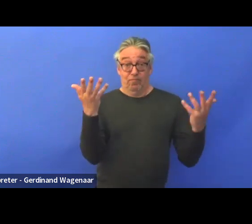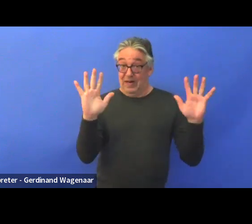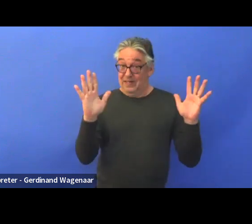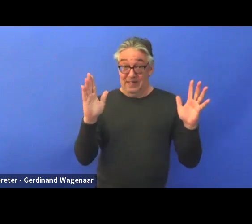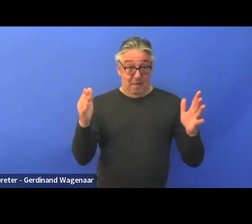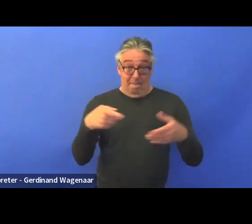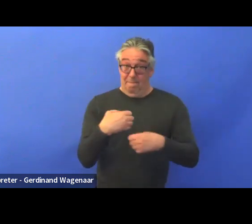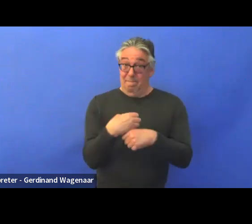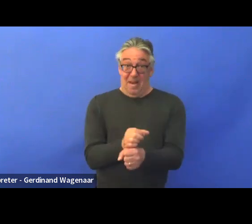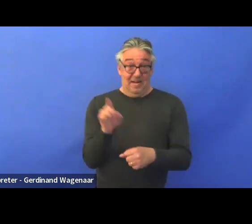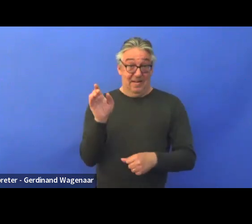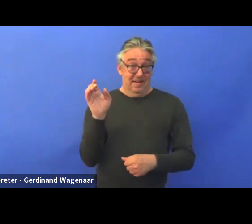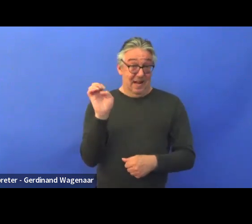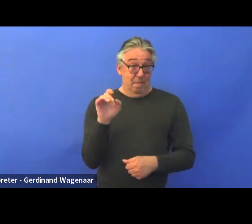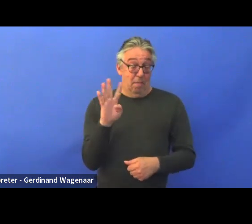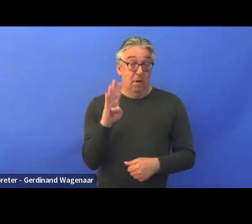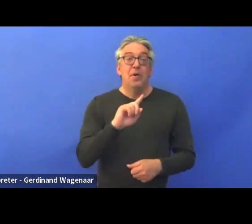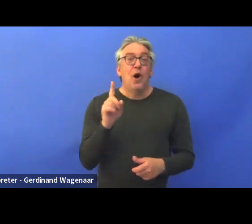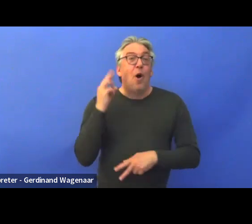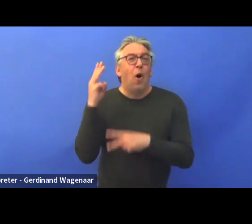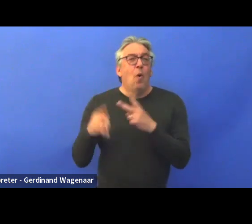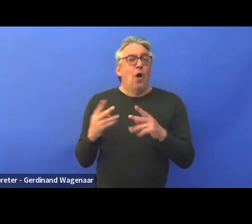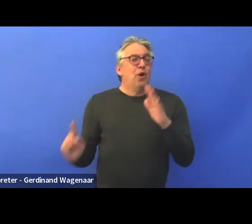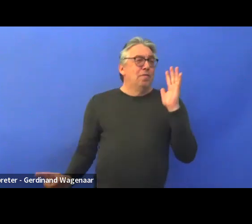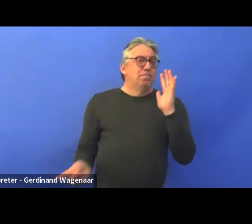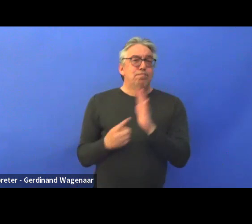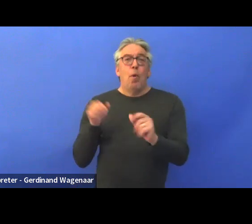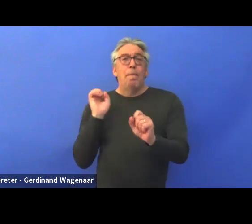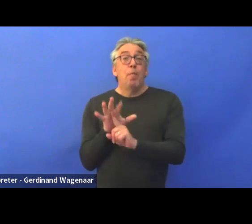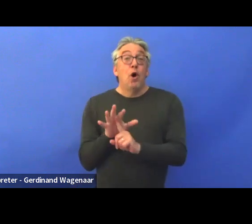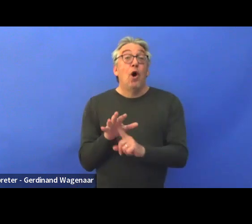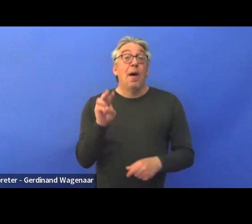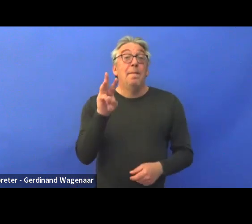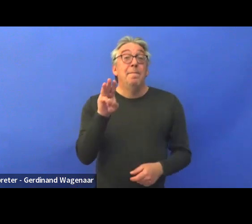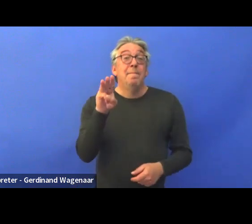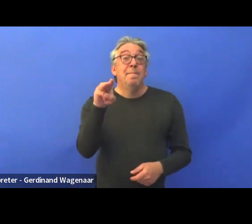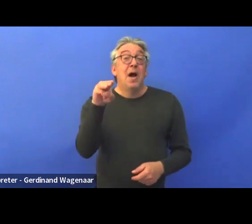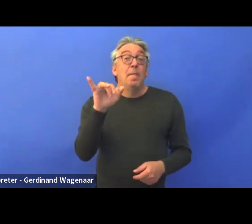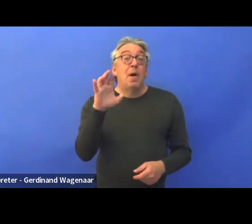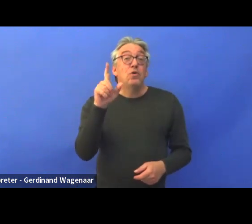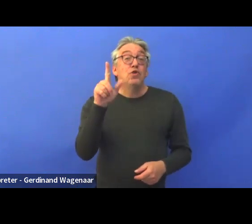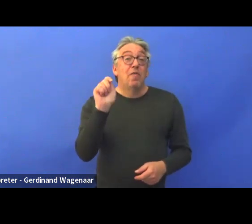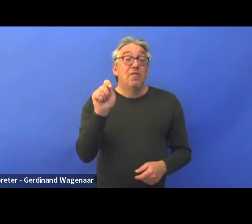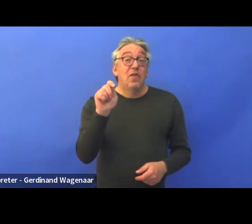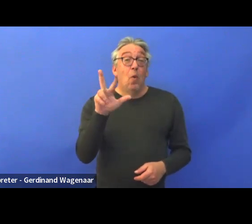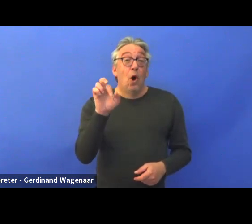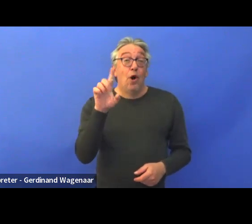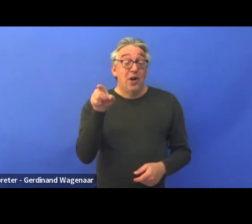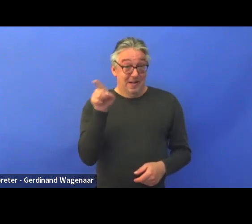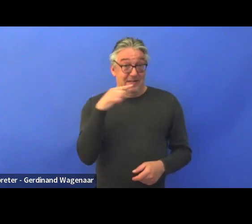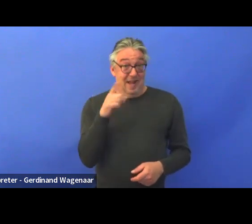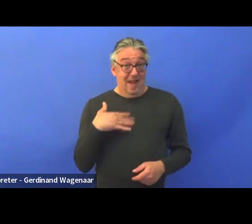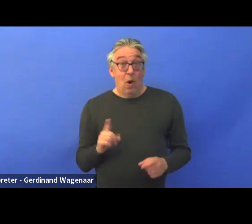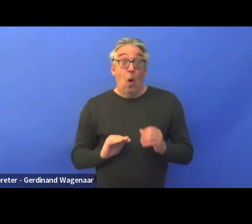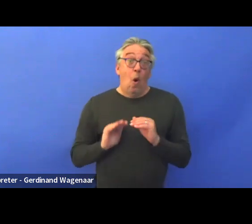However, the world's most popular word processor, Microsoft Word, I think they claim more than 1 billion users. This